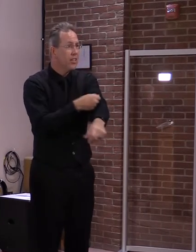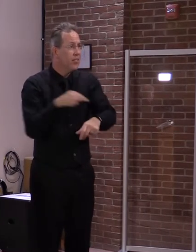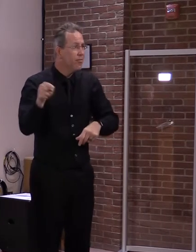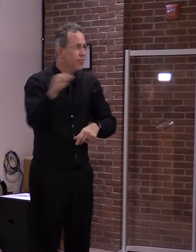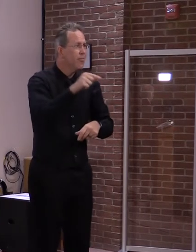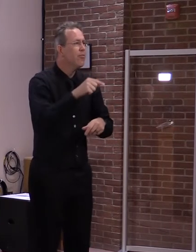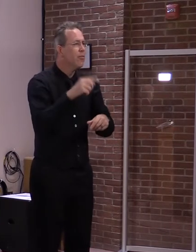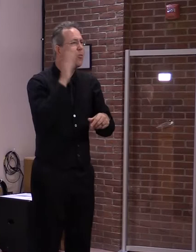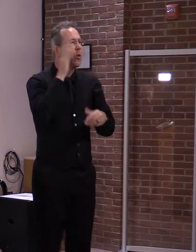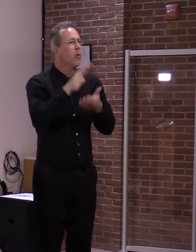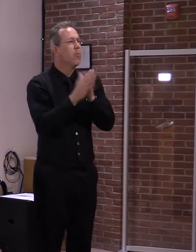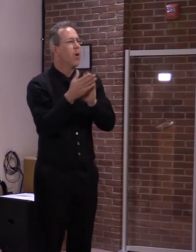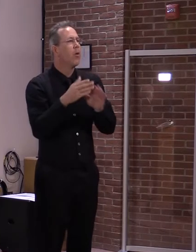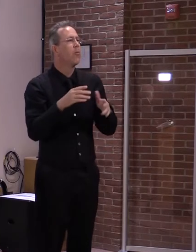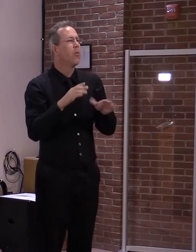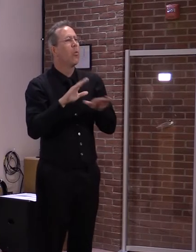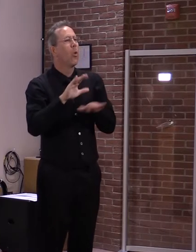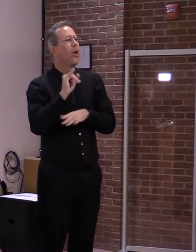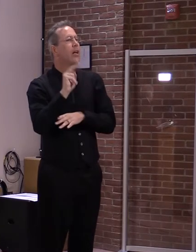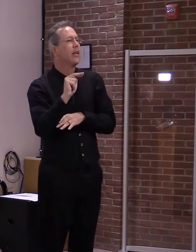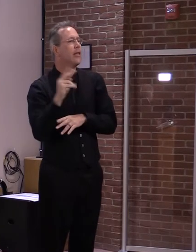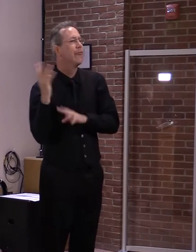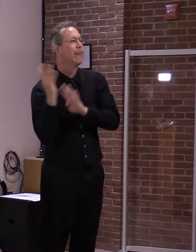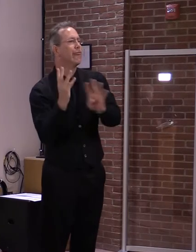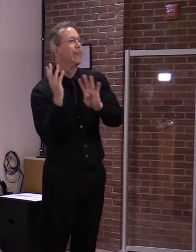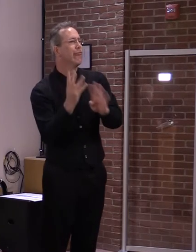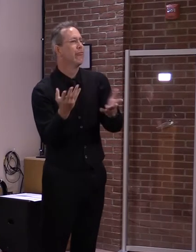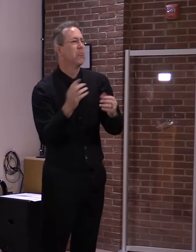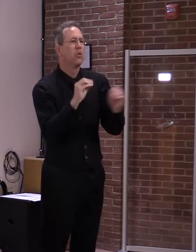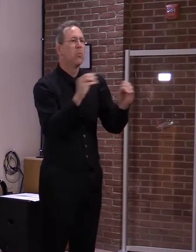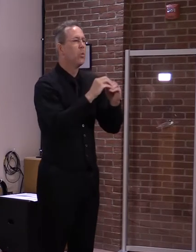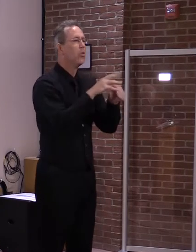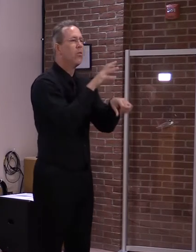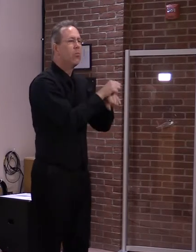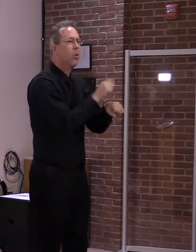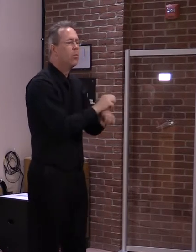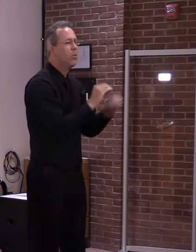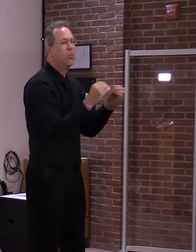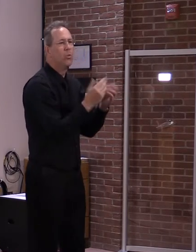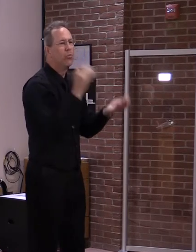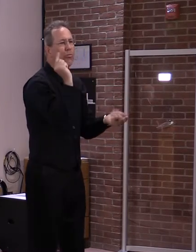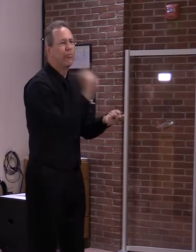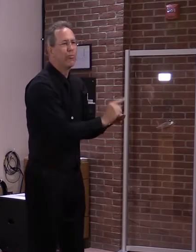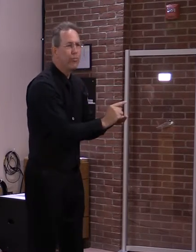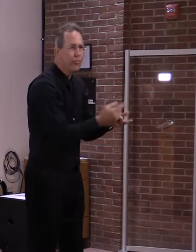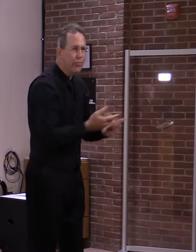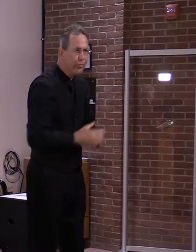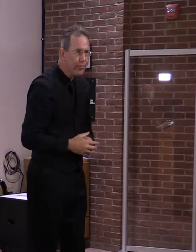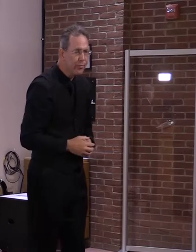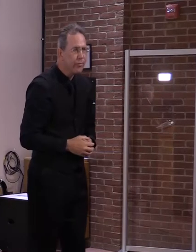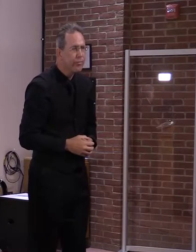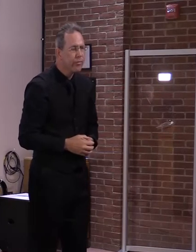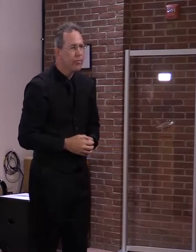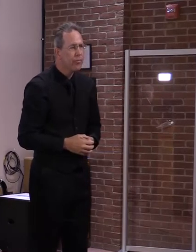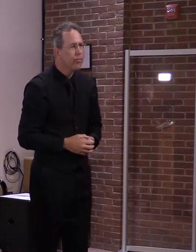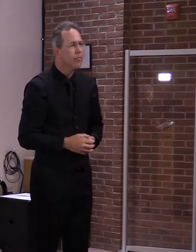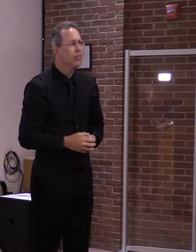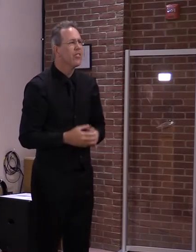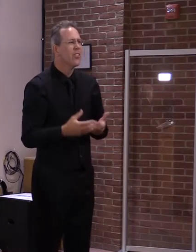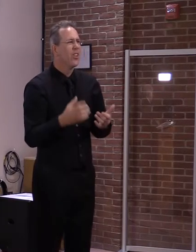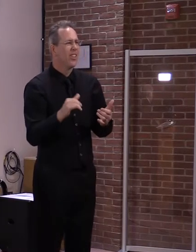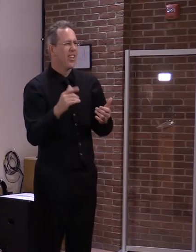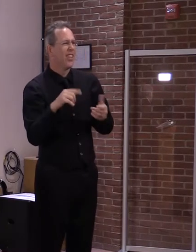sites. It's probably around mid-June, and we'll be more focused on taking the vaccine to